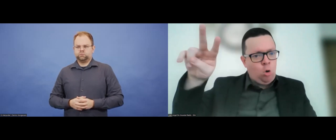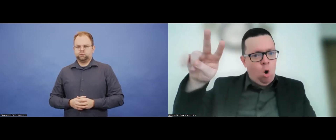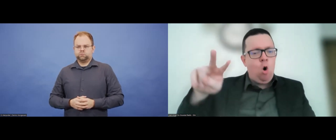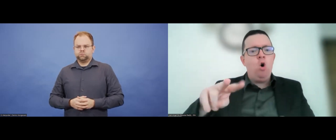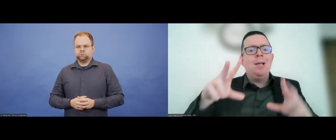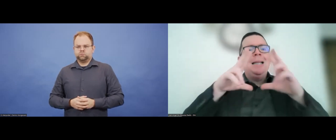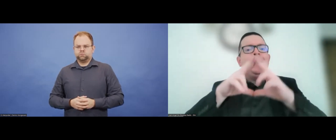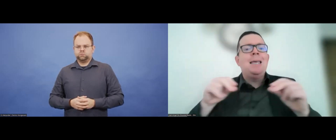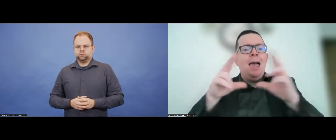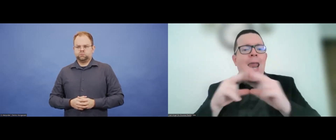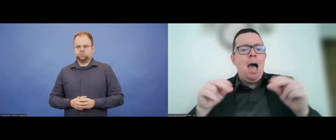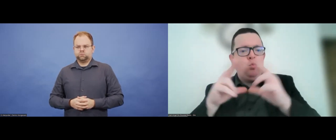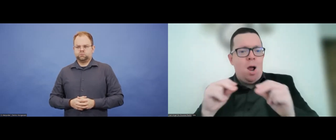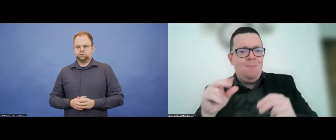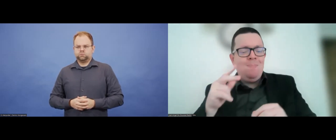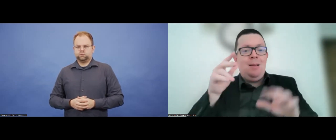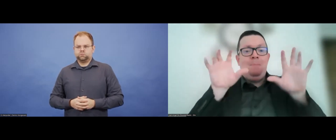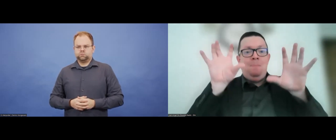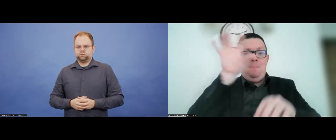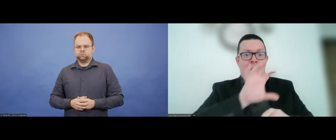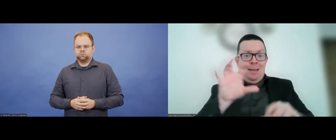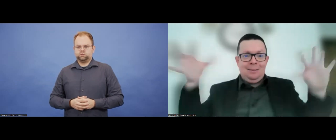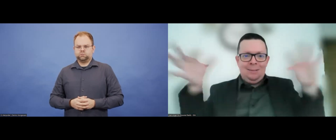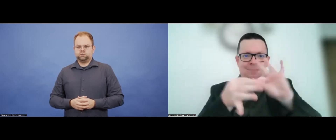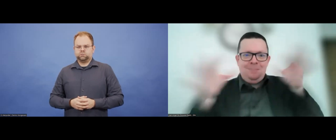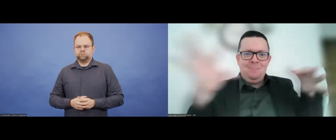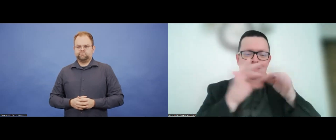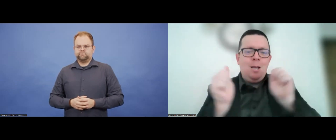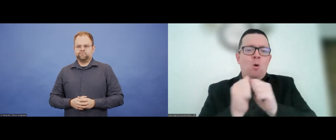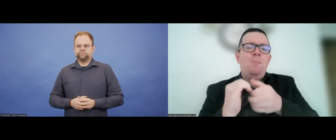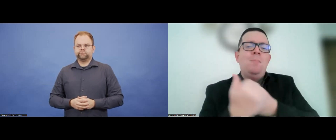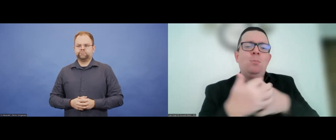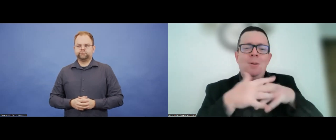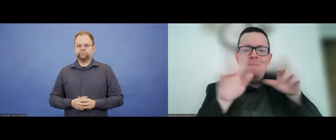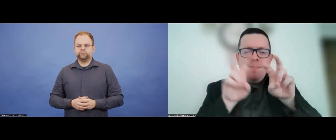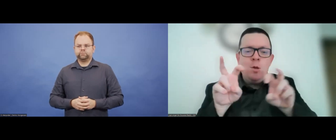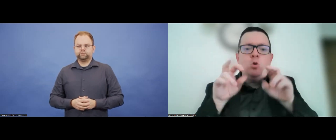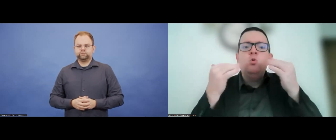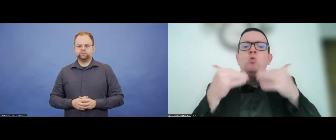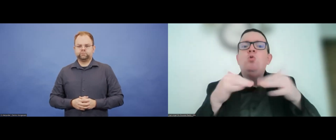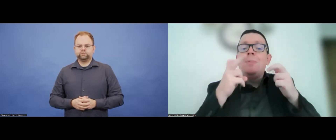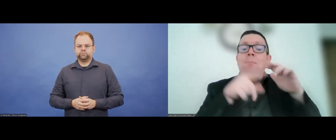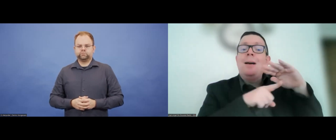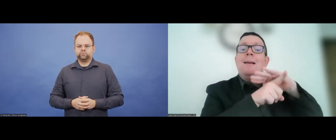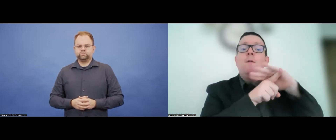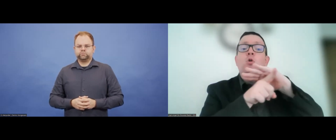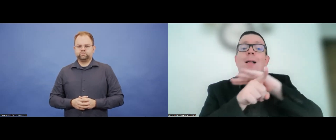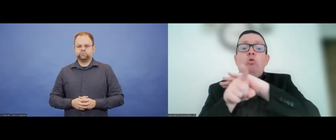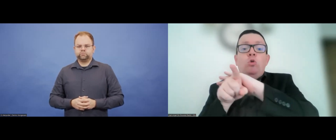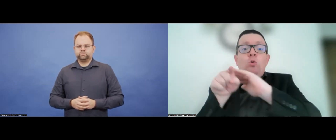So we had to look for data about migration in Colombia, Chile, and Nicaragua.